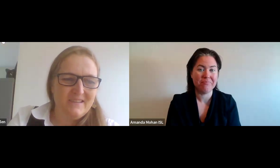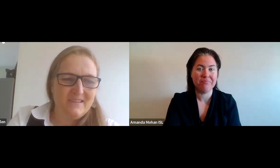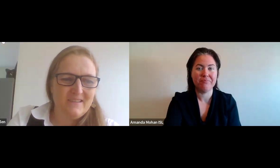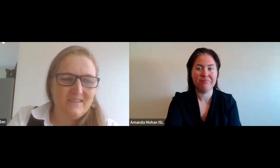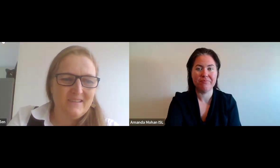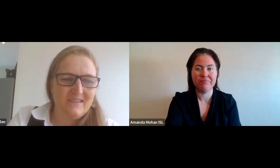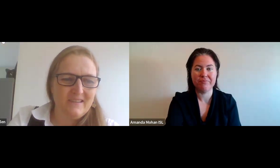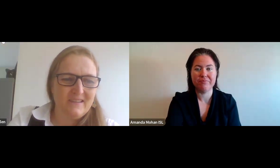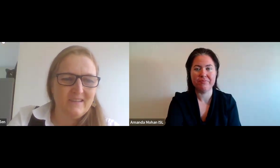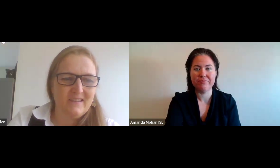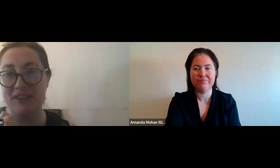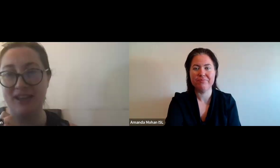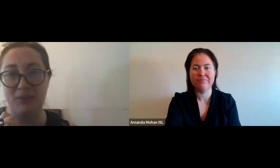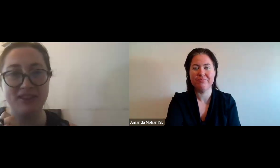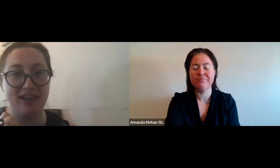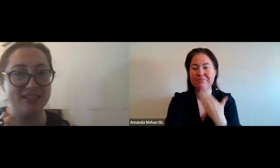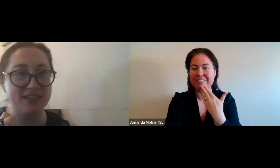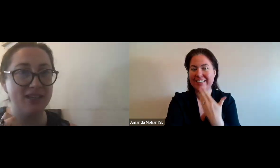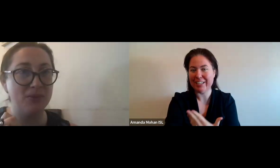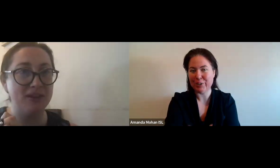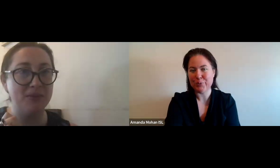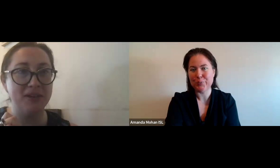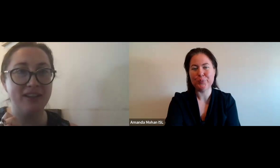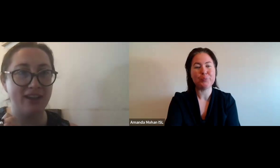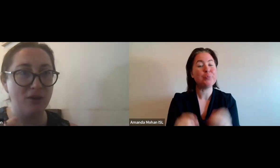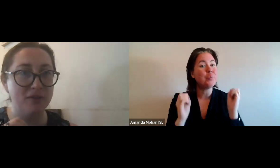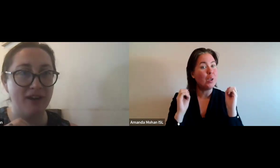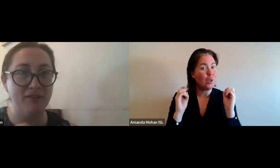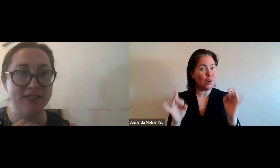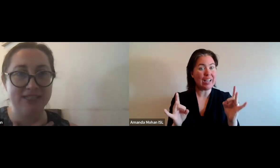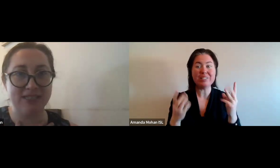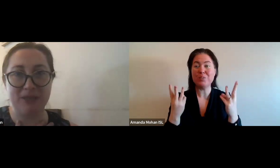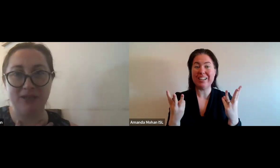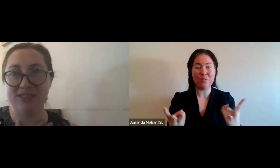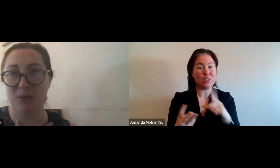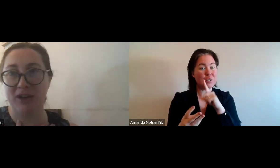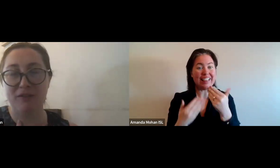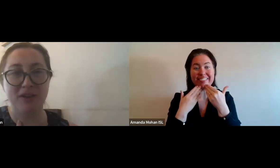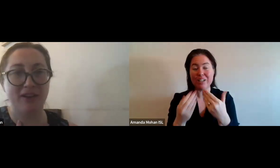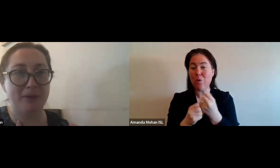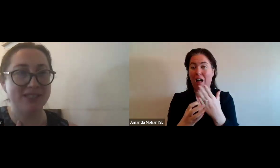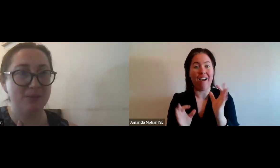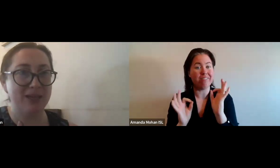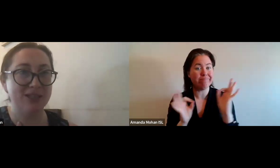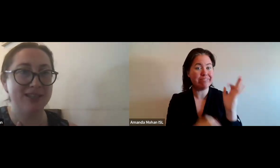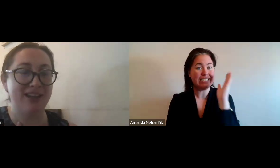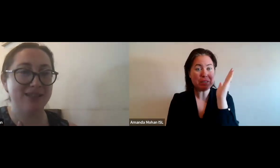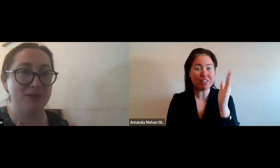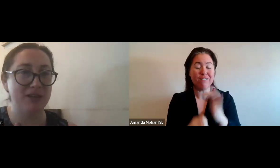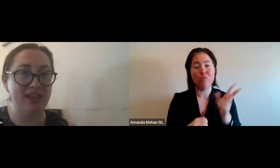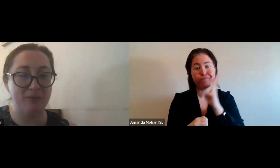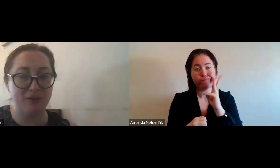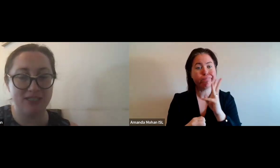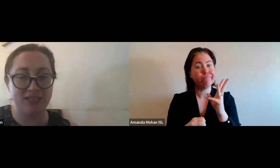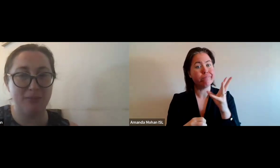Thanks, Hege. Okay, so with that, I think we will thank all of our fantastic speakers this morning for their participation.